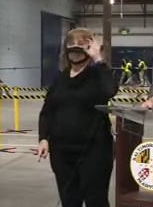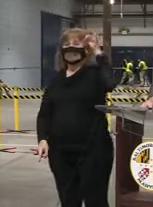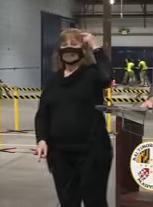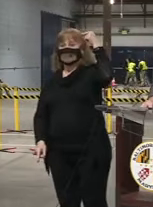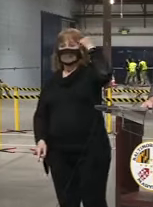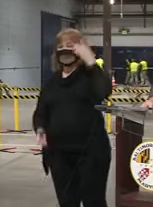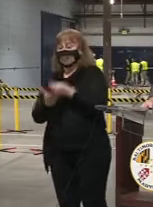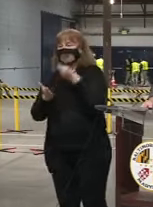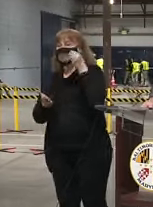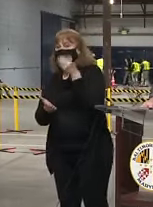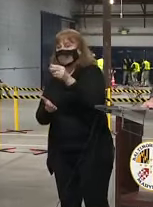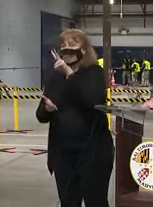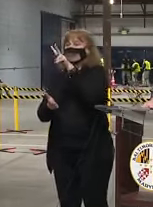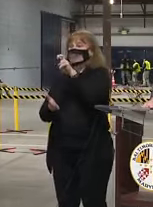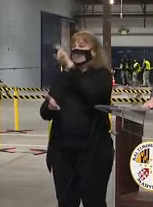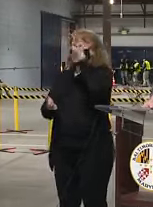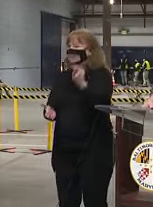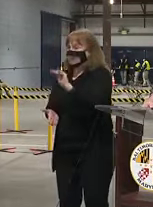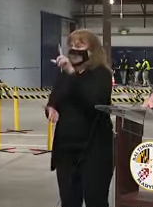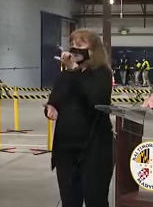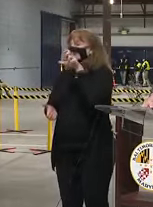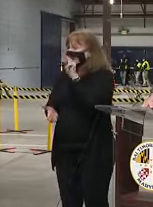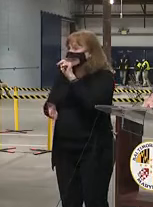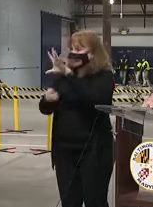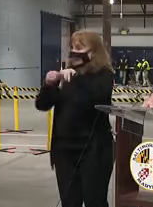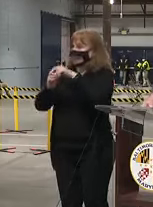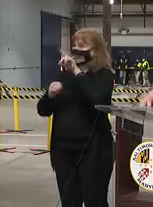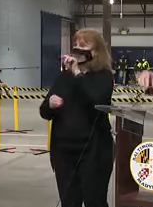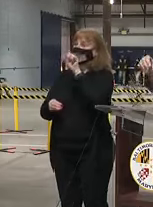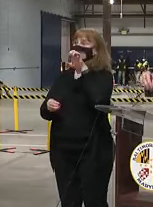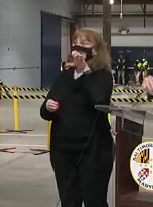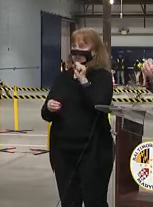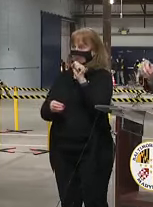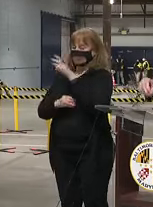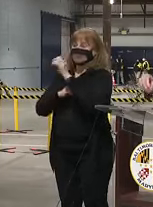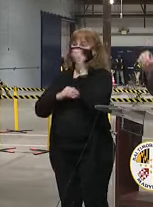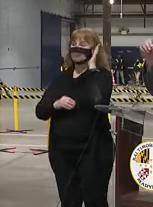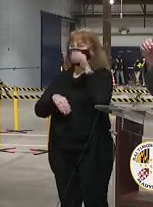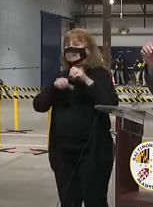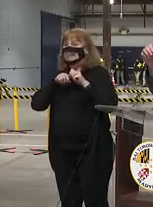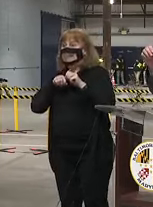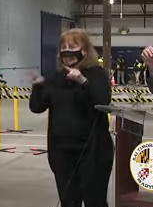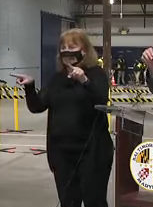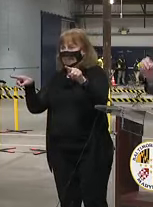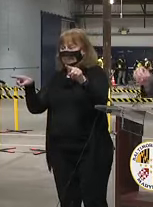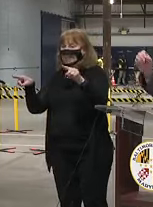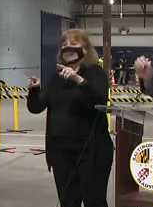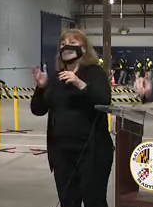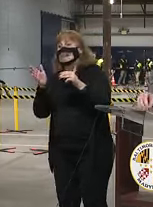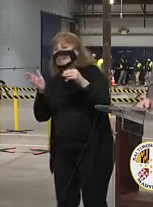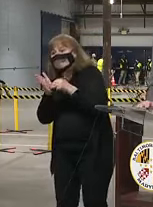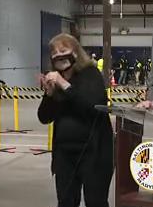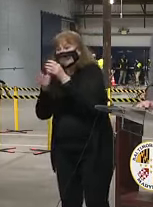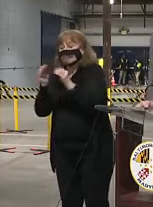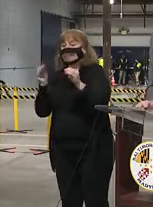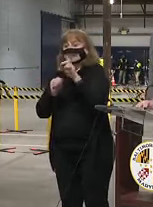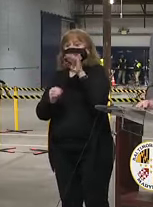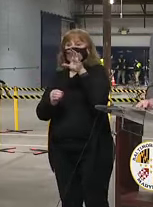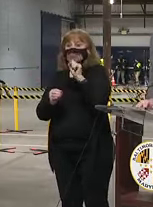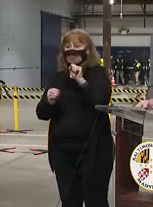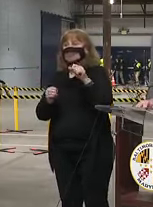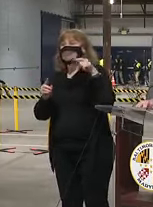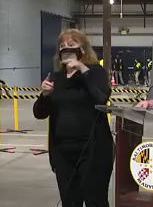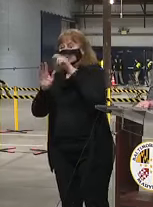is purchasing 200 million additional doses and will be sending millions of more doses to the